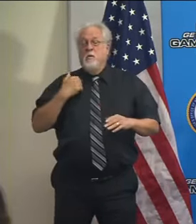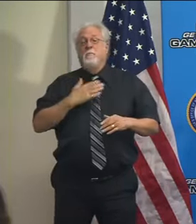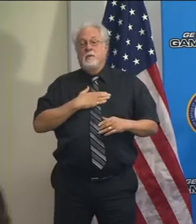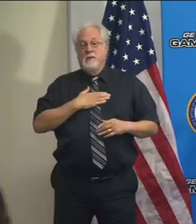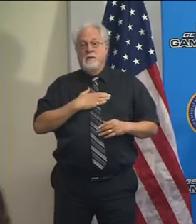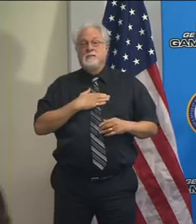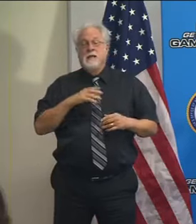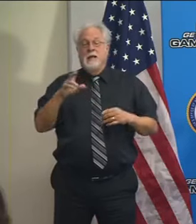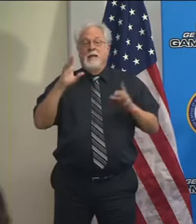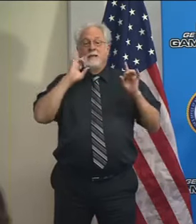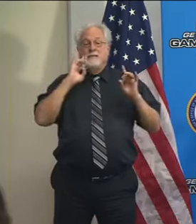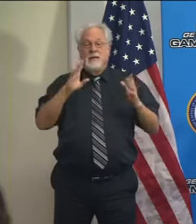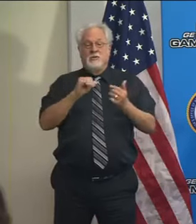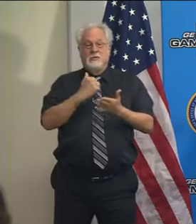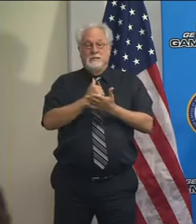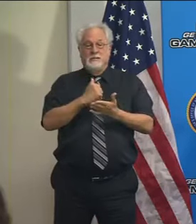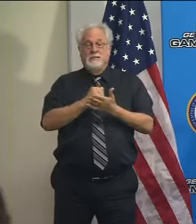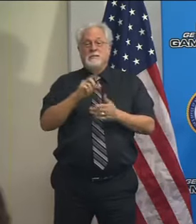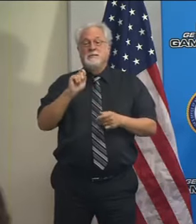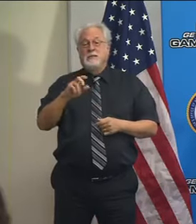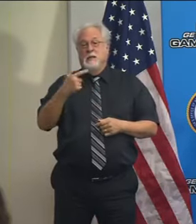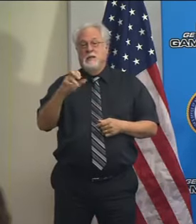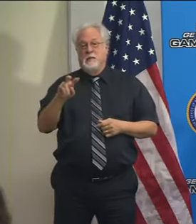go to disasterassistance.gov.